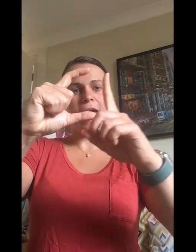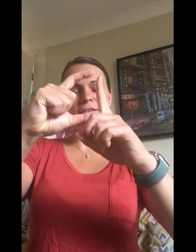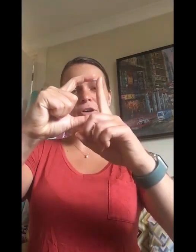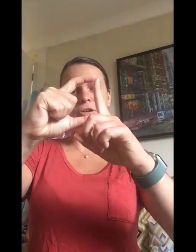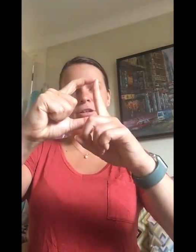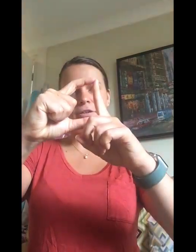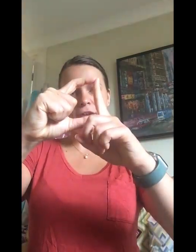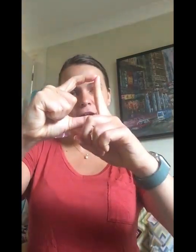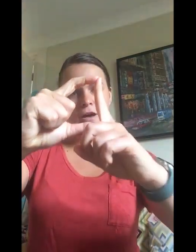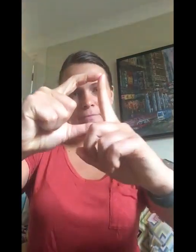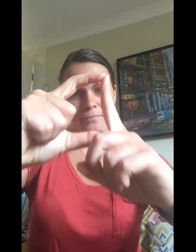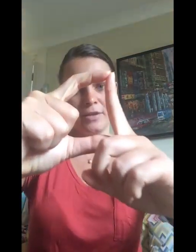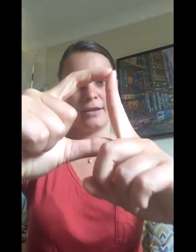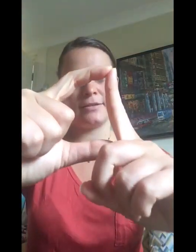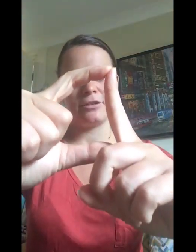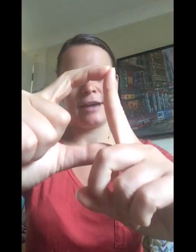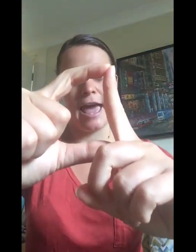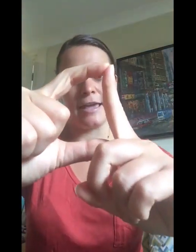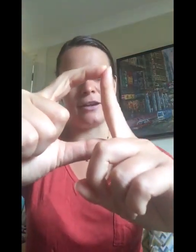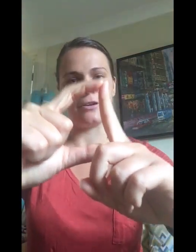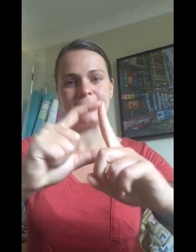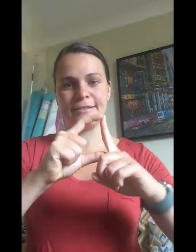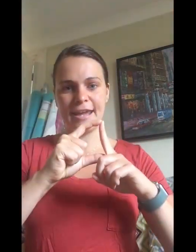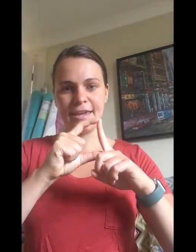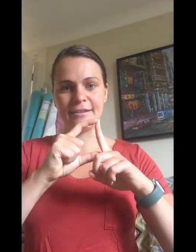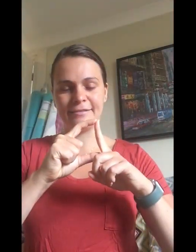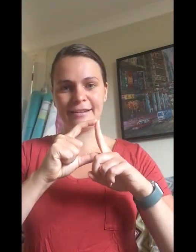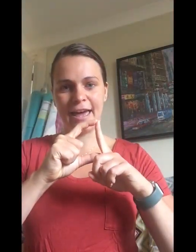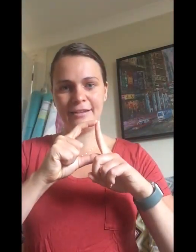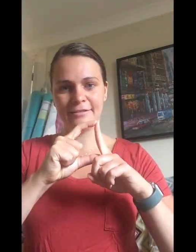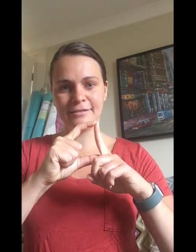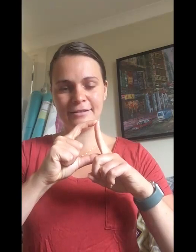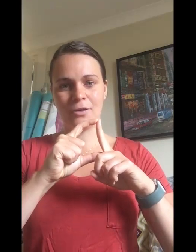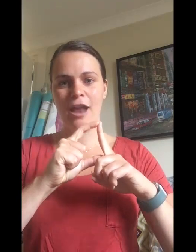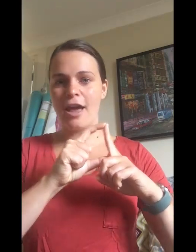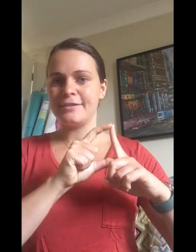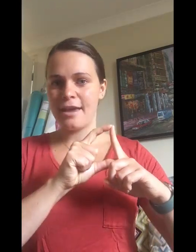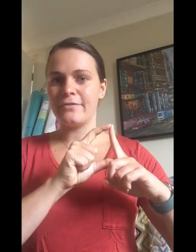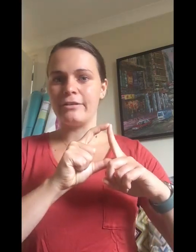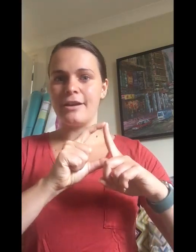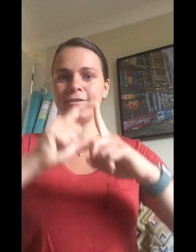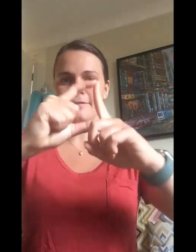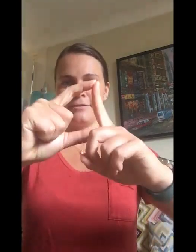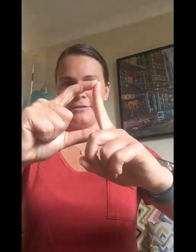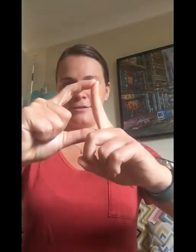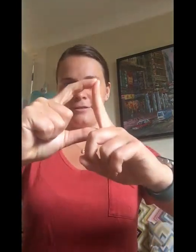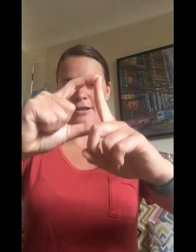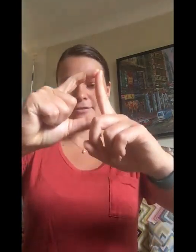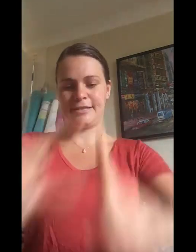add on the finger to create a nice D. Okay, quite like D, it's very nice. So